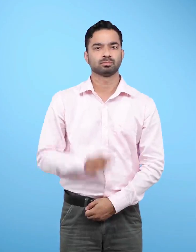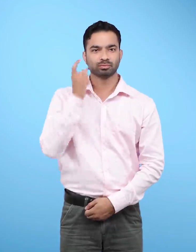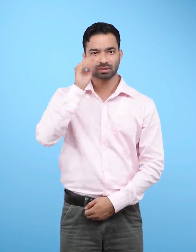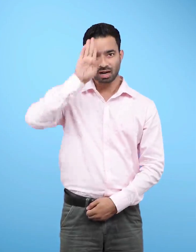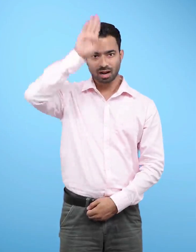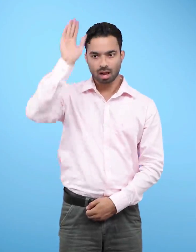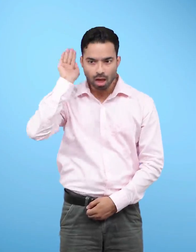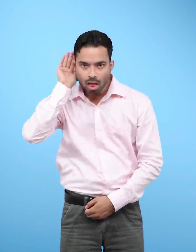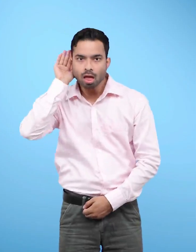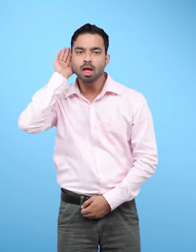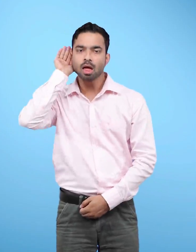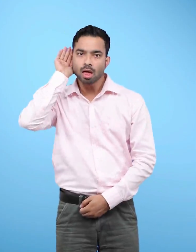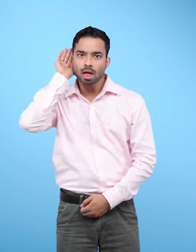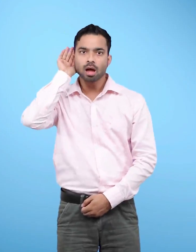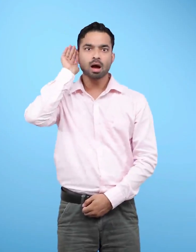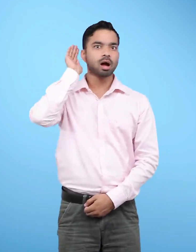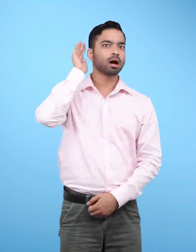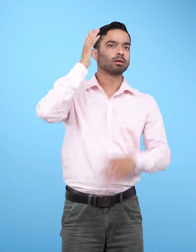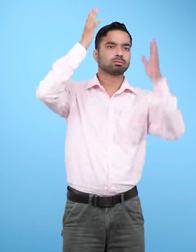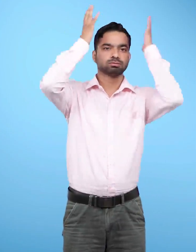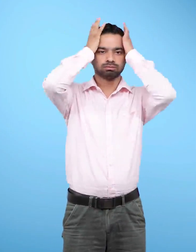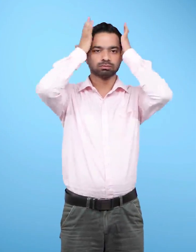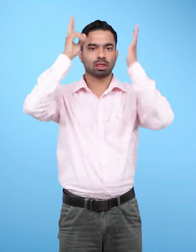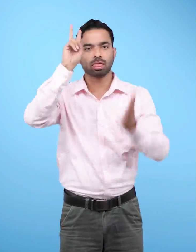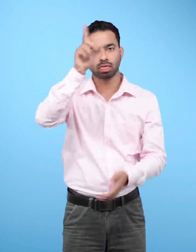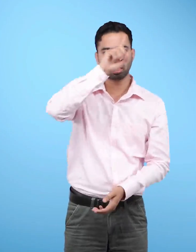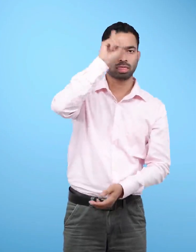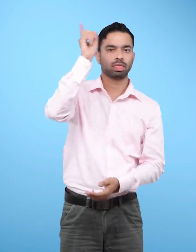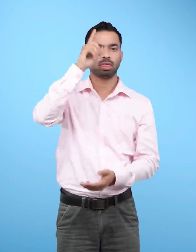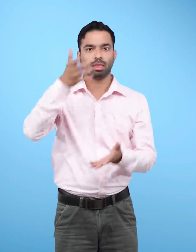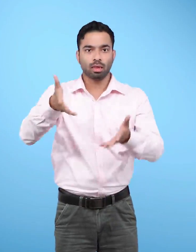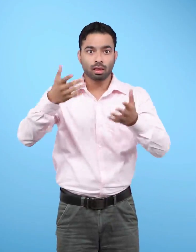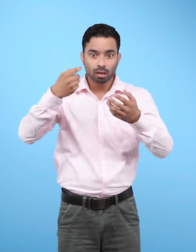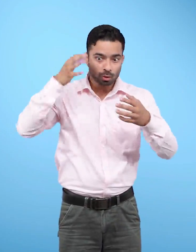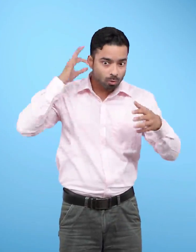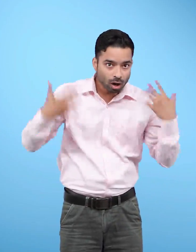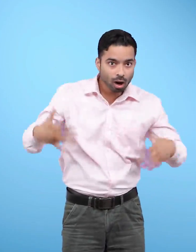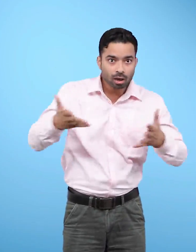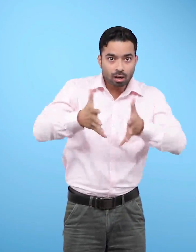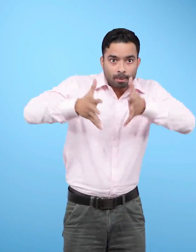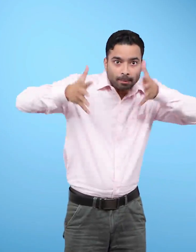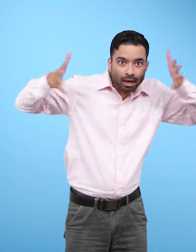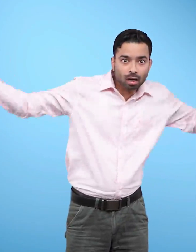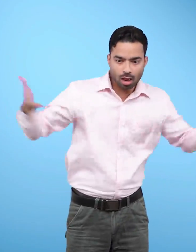When the king heard this, his reaction was, "Gosh, how can I give you so